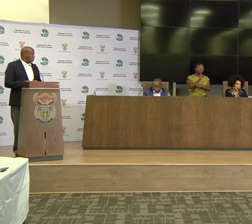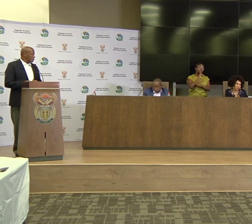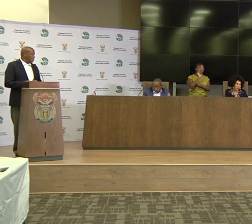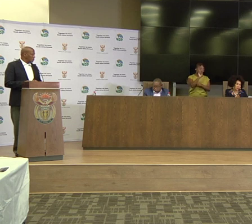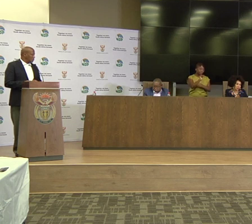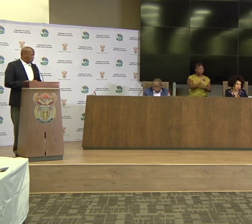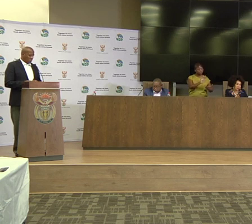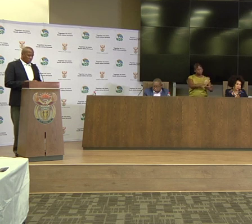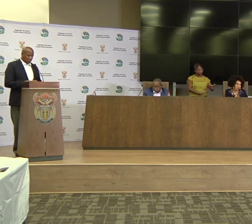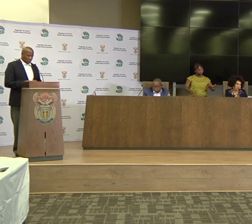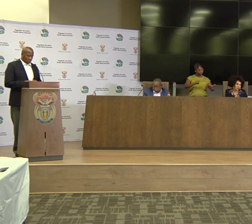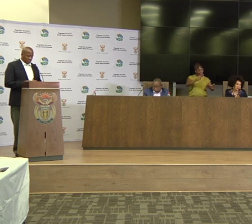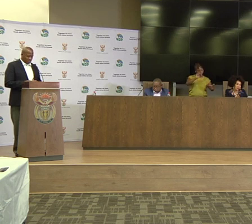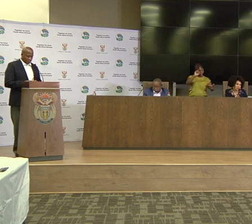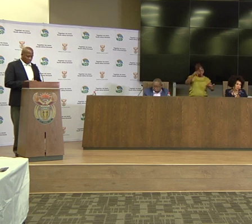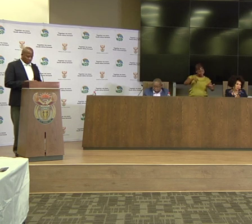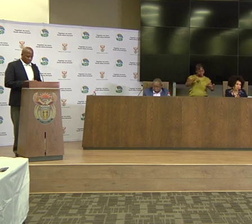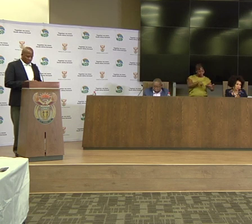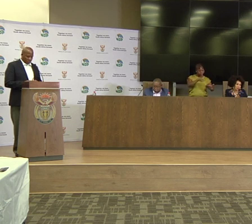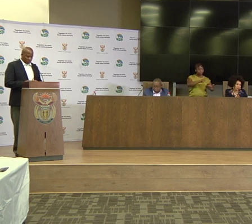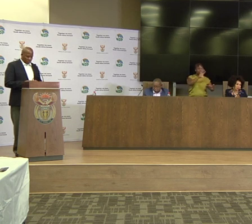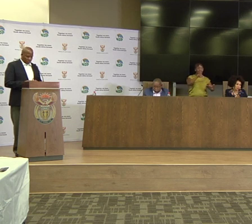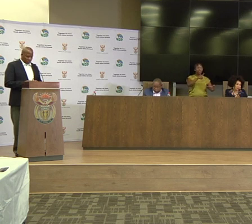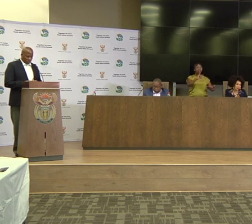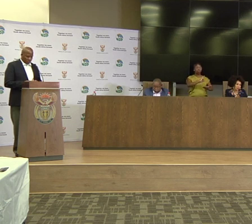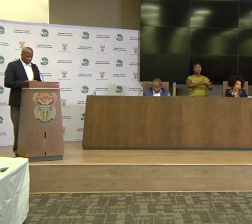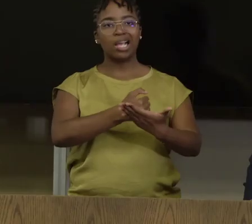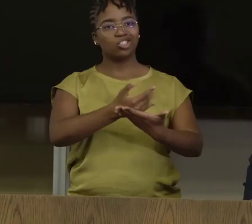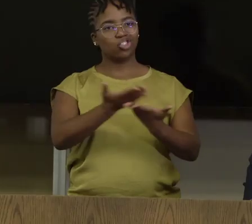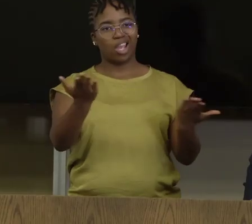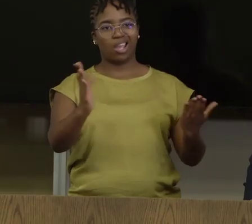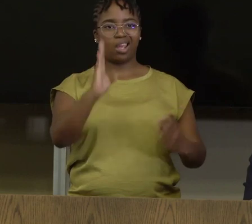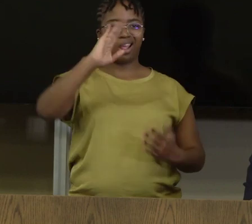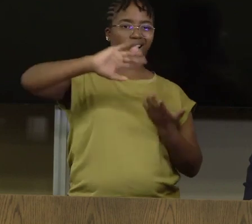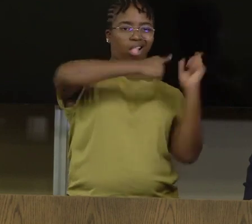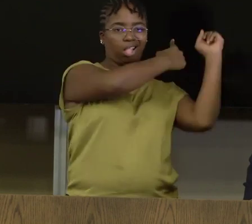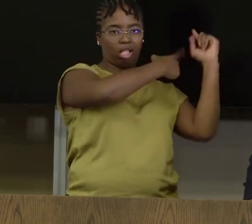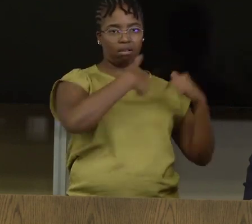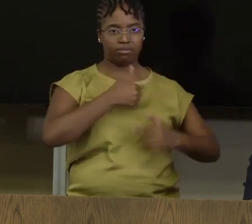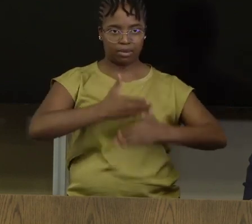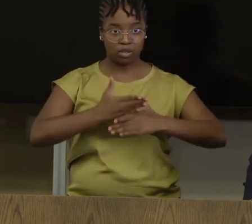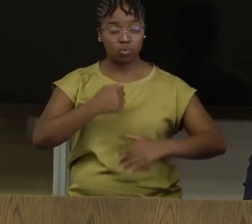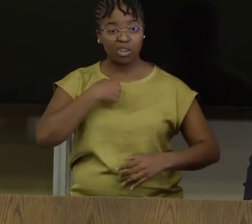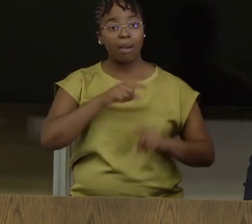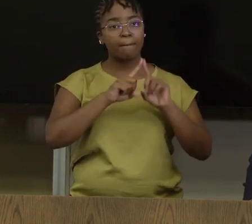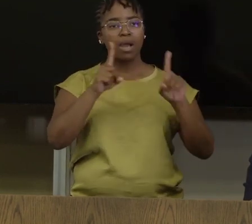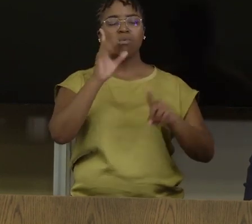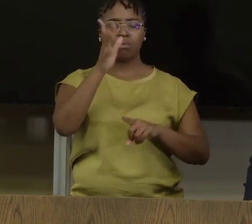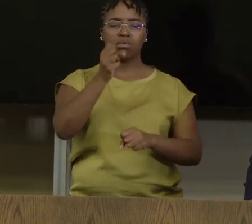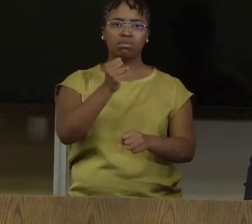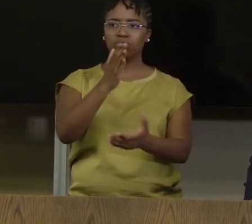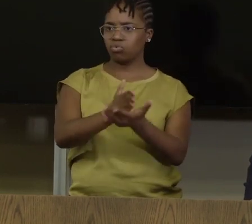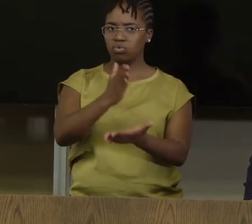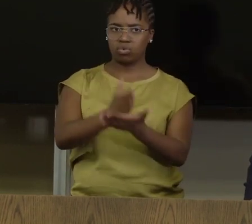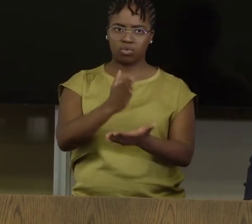on Dwaleni to see if that question is not just a question to throw us off our track. But we are quite certain that we